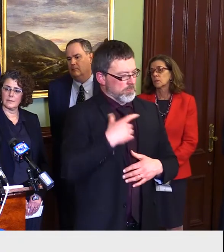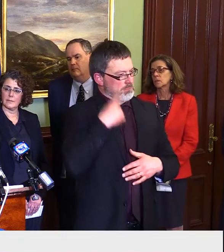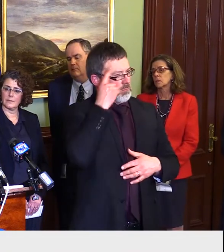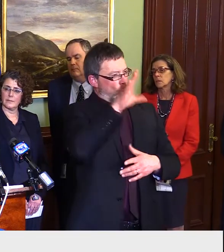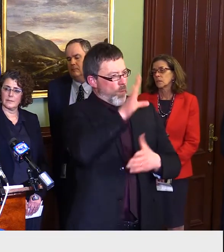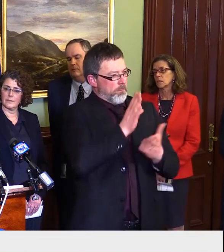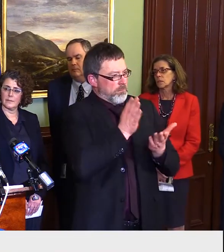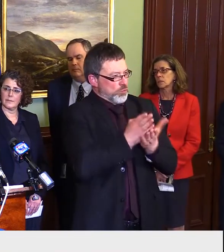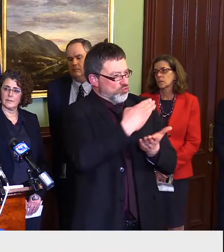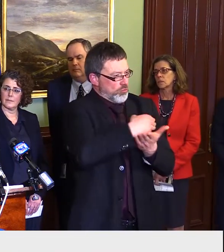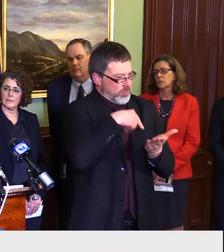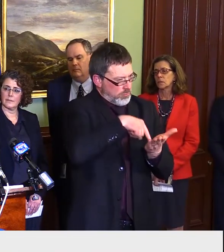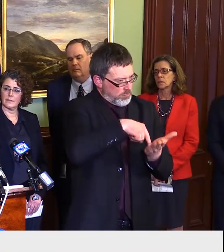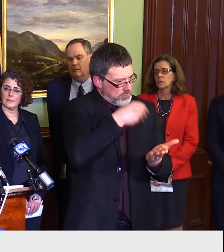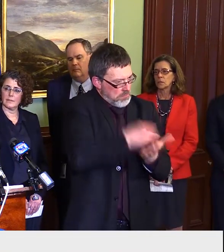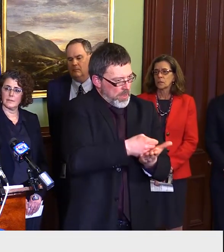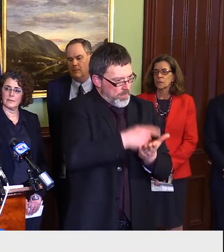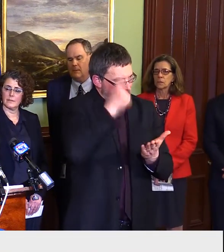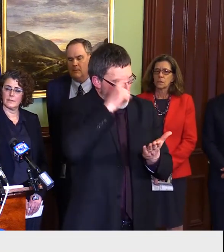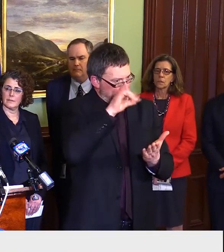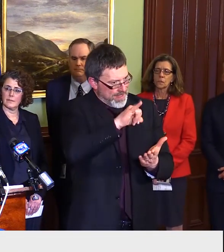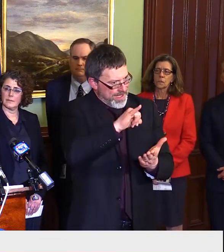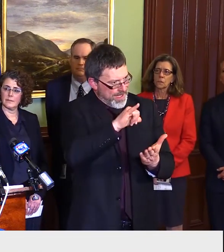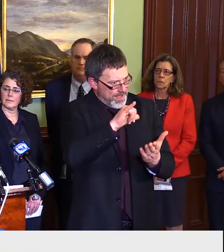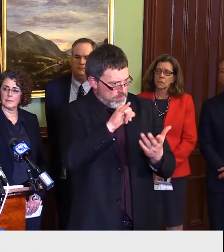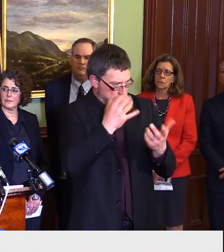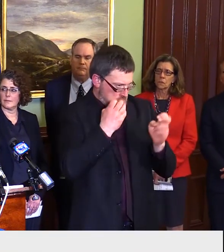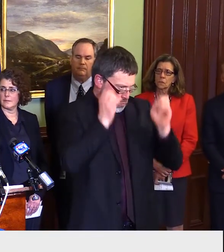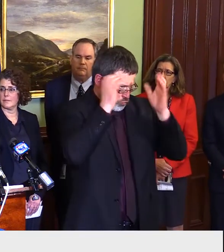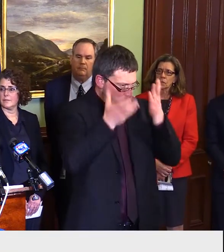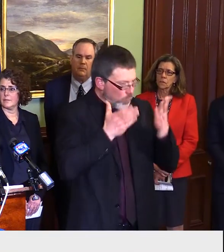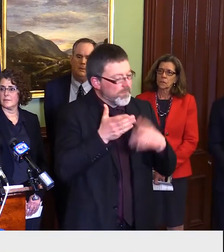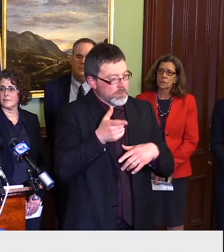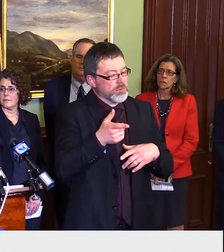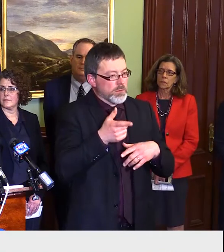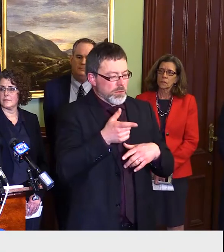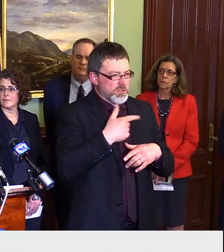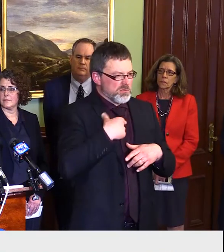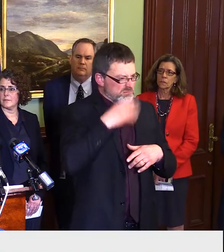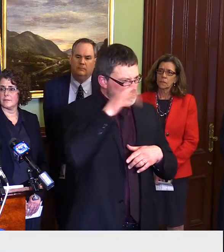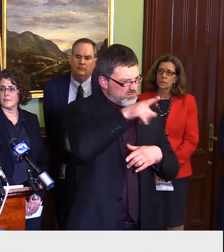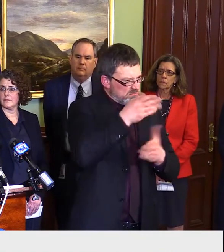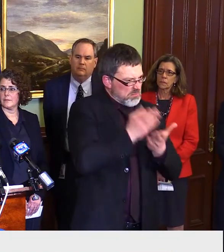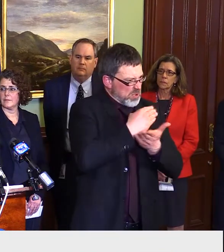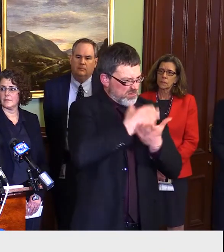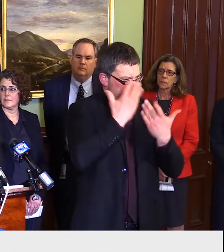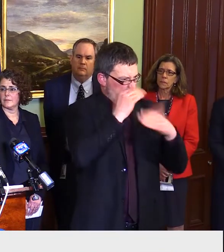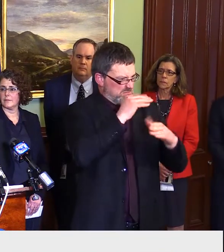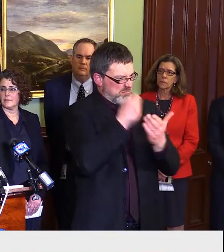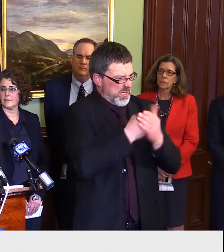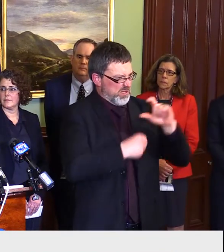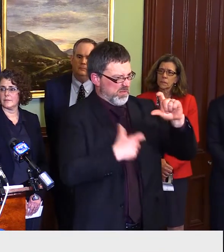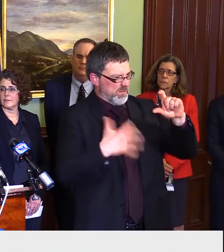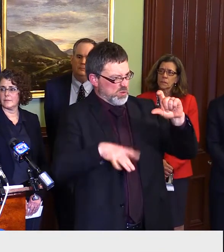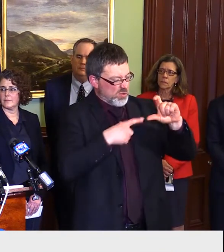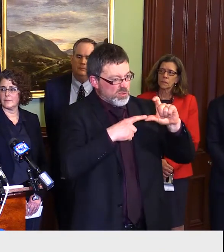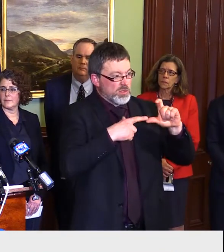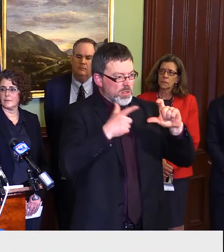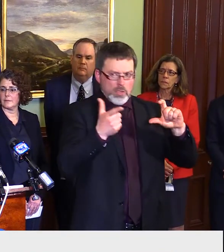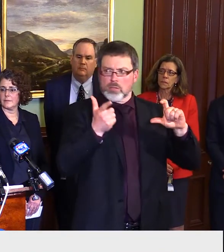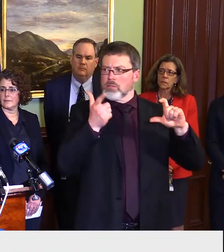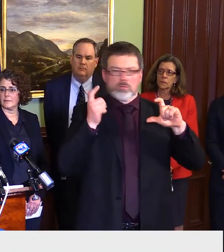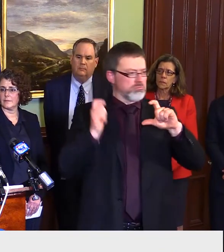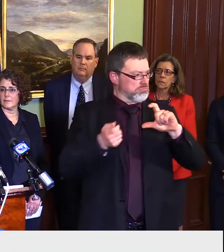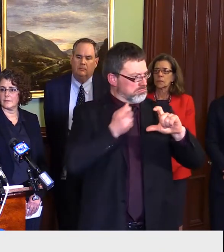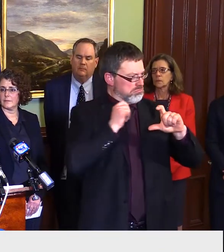mean, we're keeping track. We did get some money, federal money as well, that's been passed on to us here in